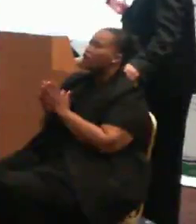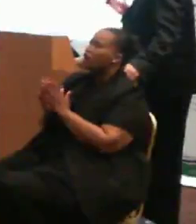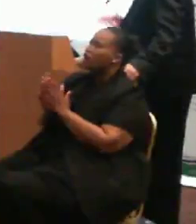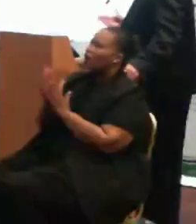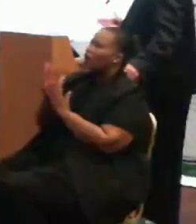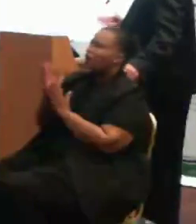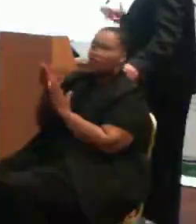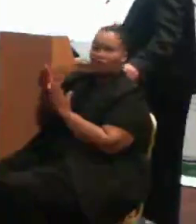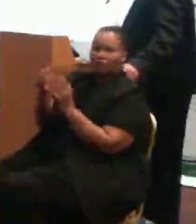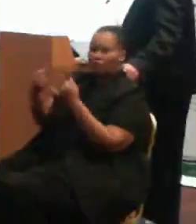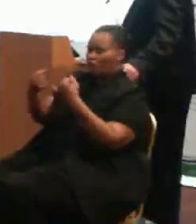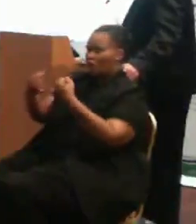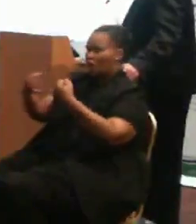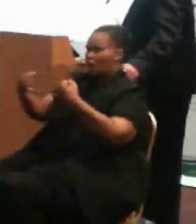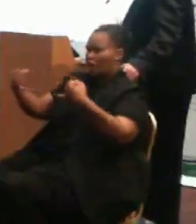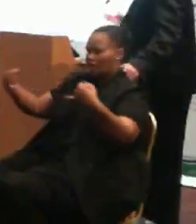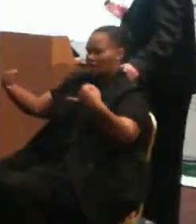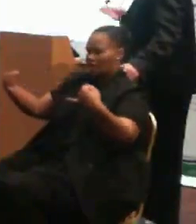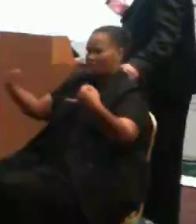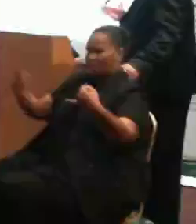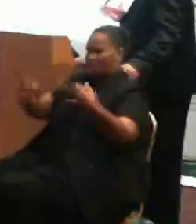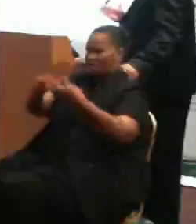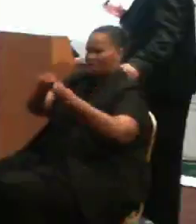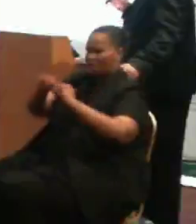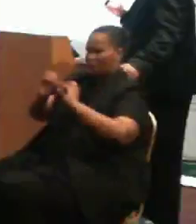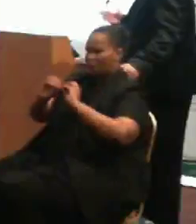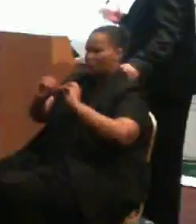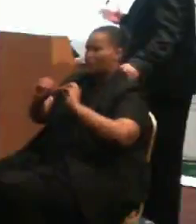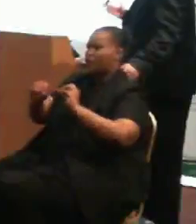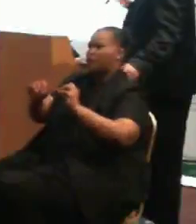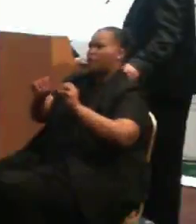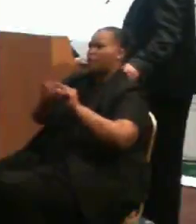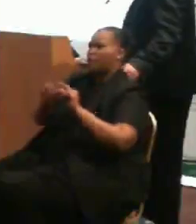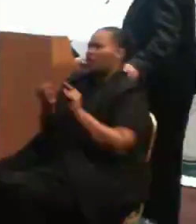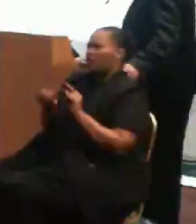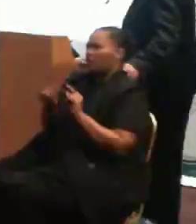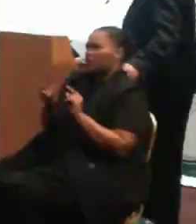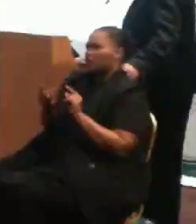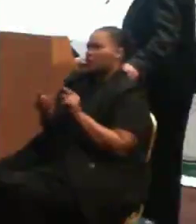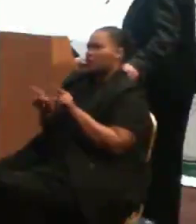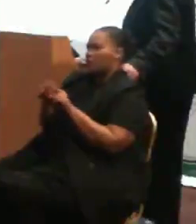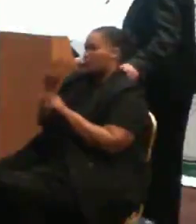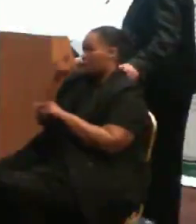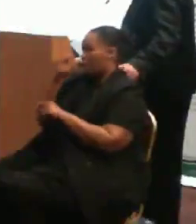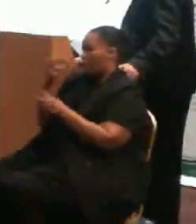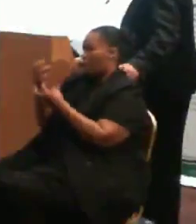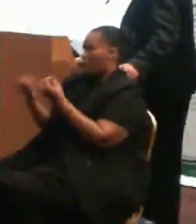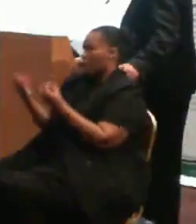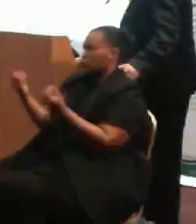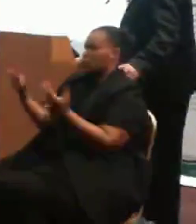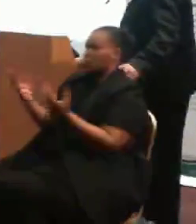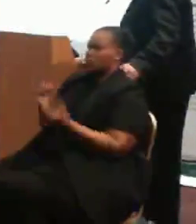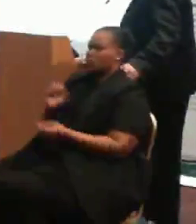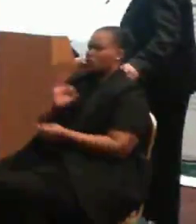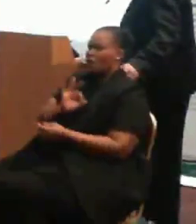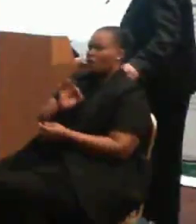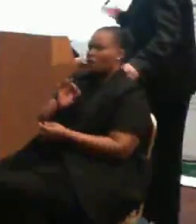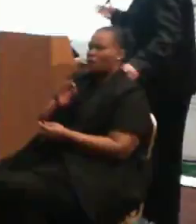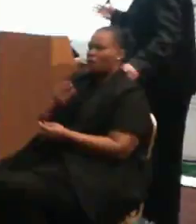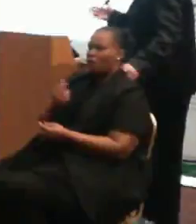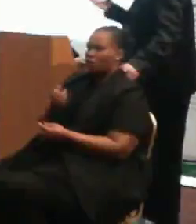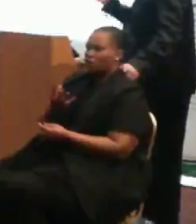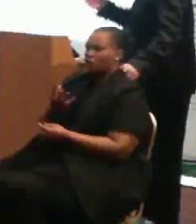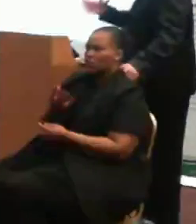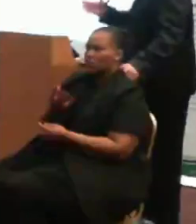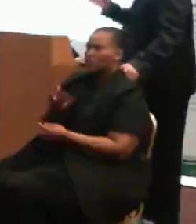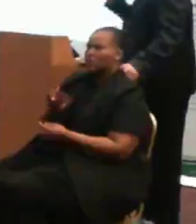on the line that's never maintained must be the same as the cost on coal or personnel costs or whatever. These